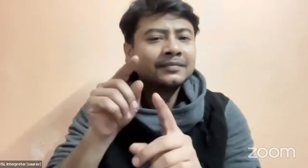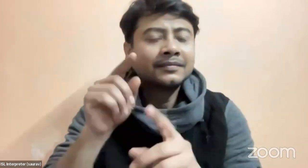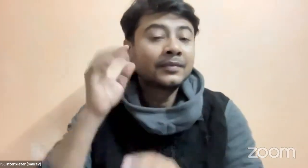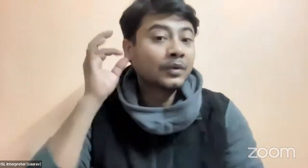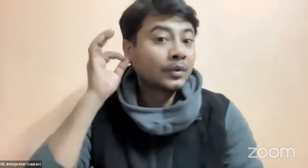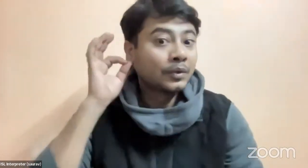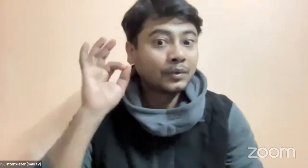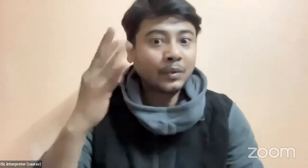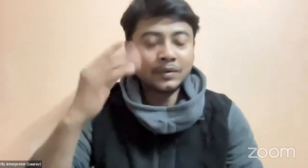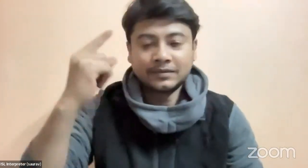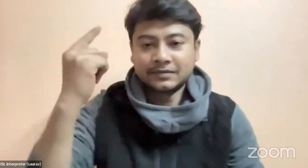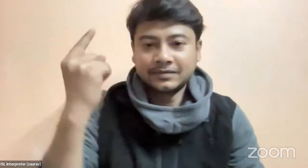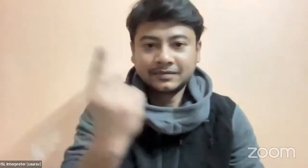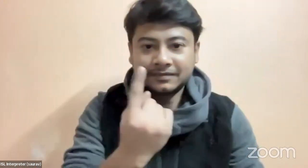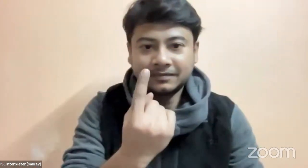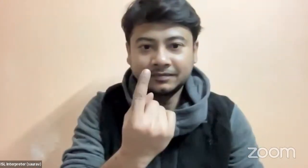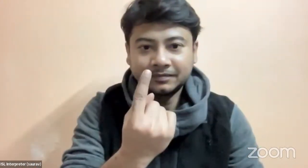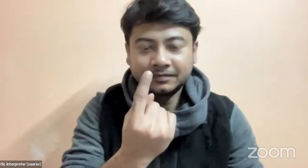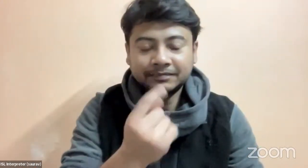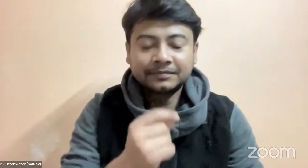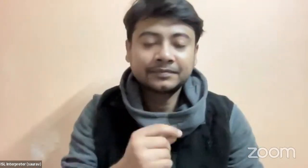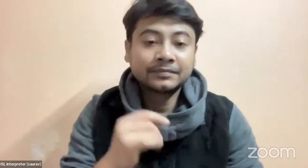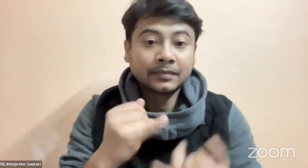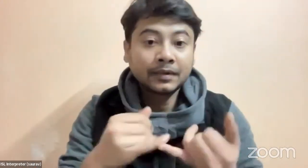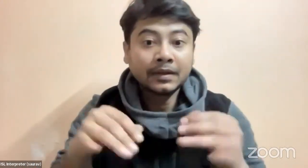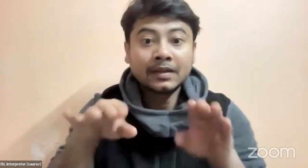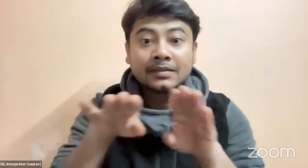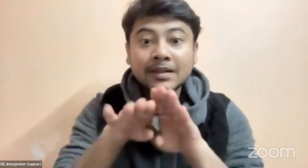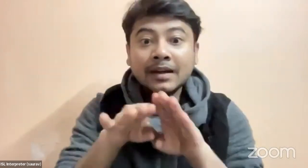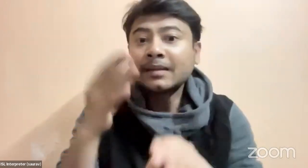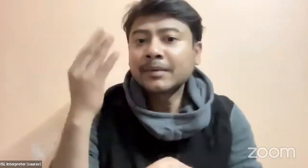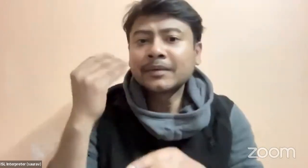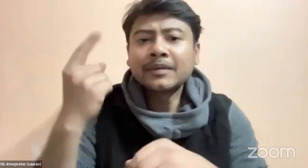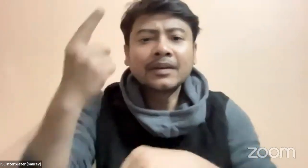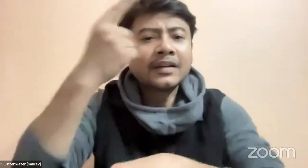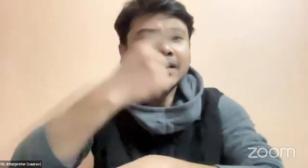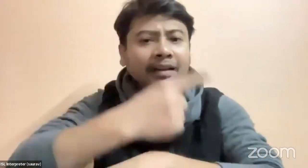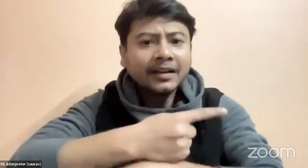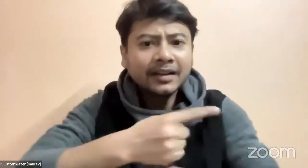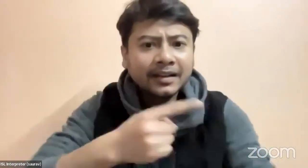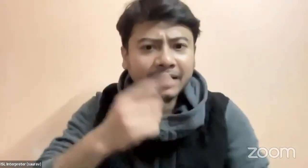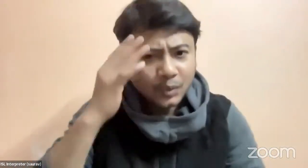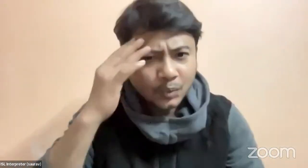If some of you can remember, that day was the disappearance day